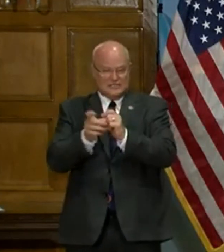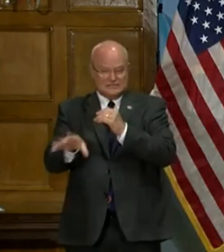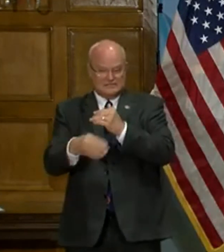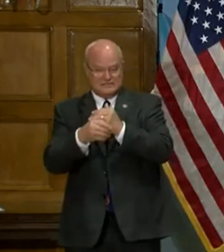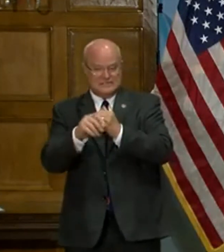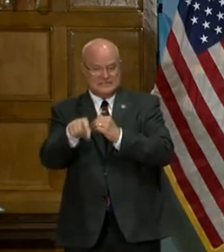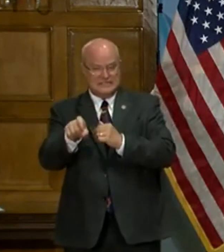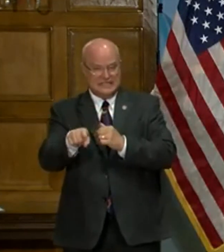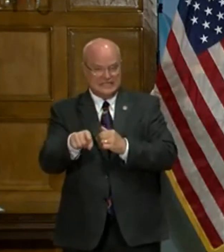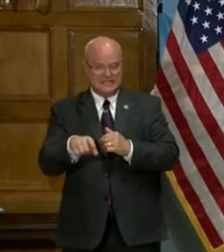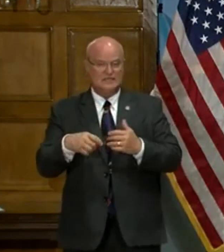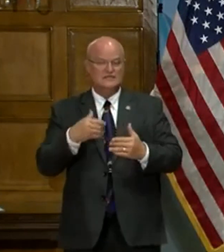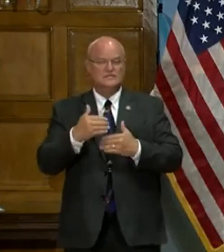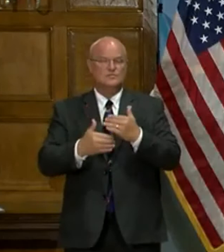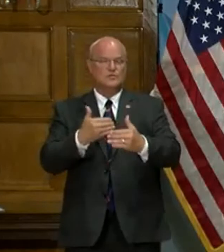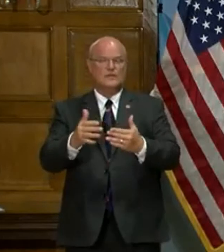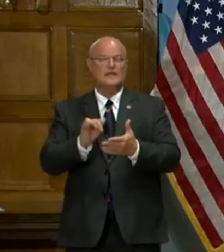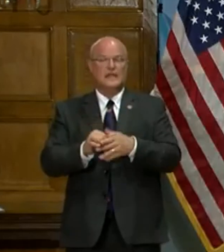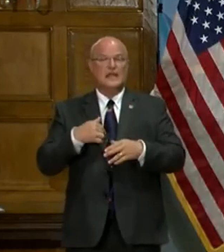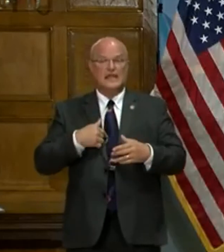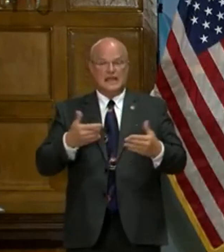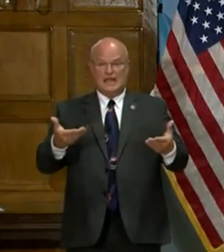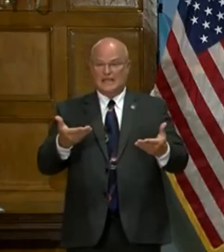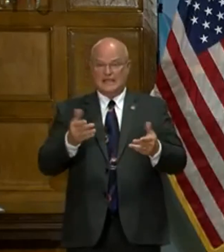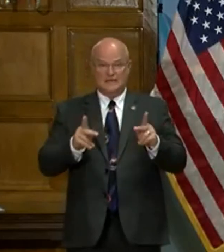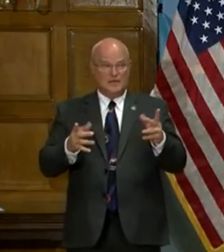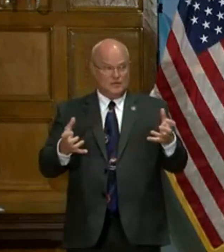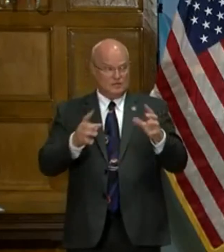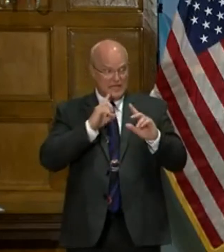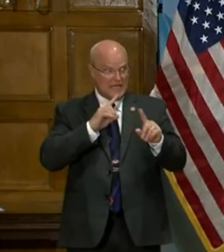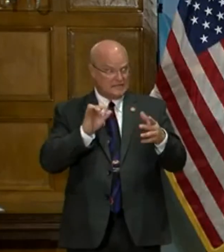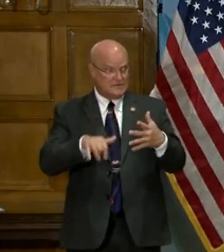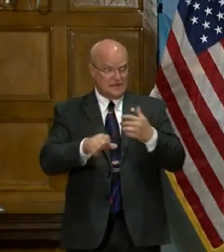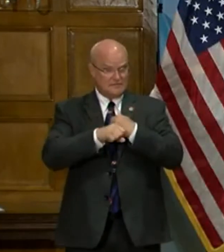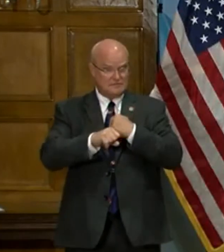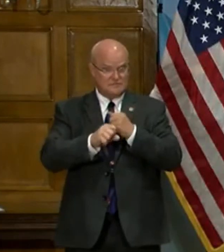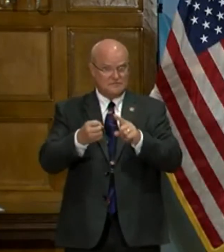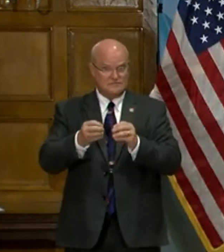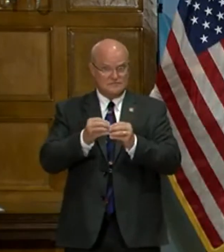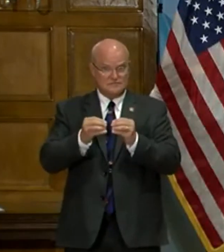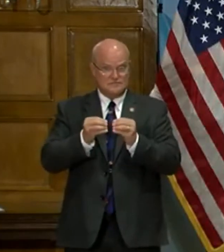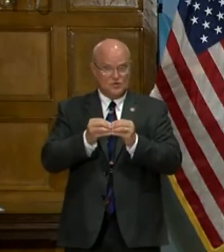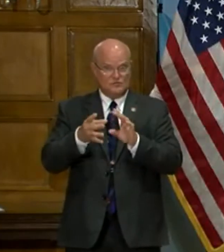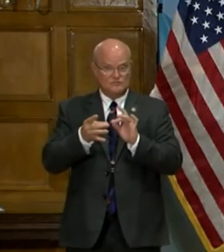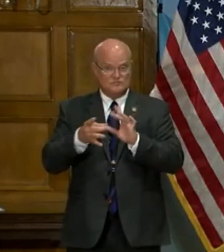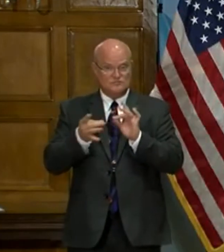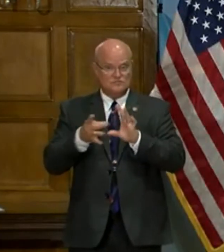be needed on an emergency fashion. And I invite if anybody else wanted to elaborate on that.